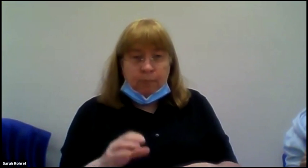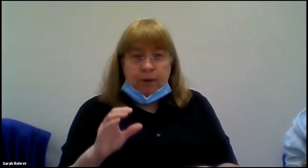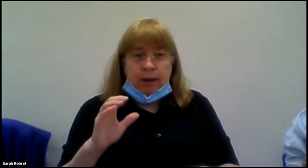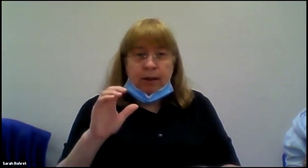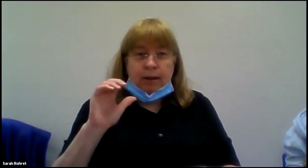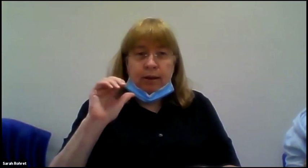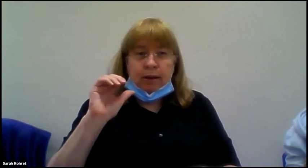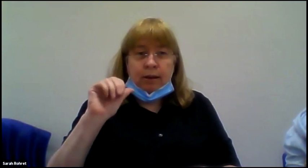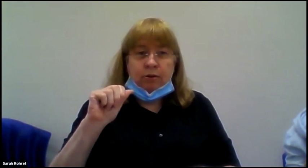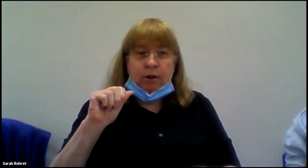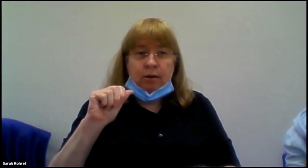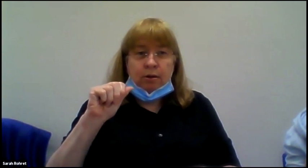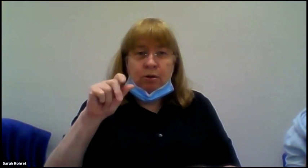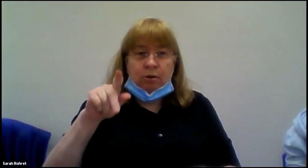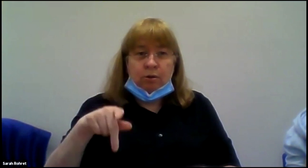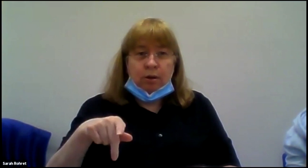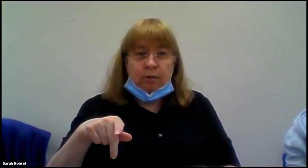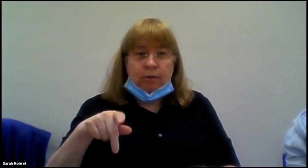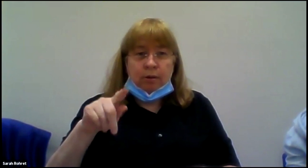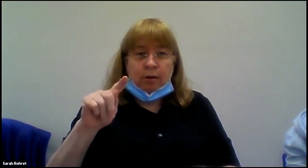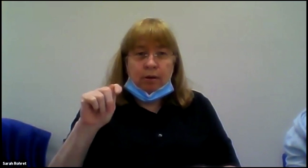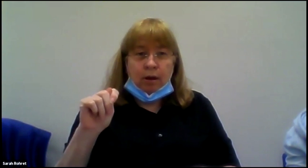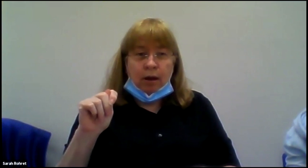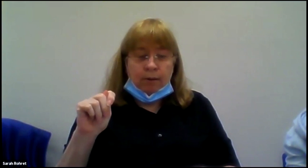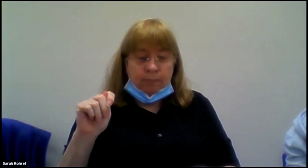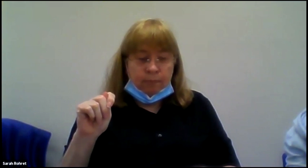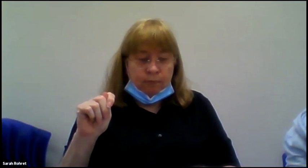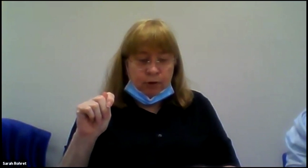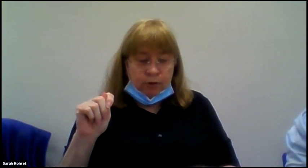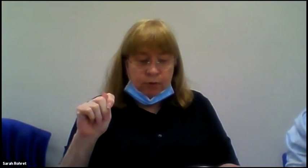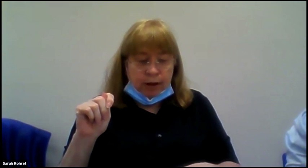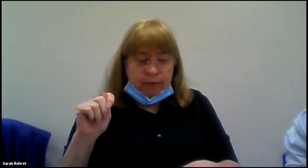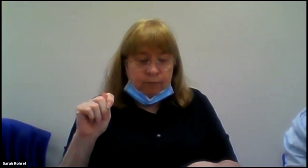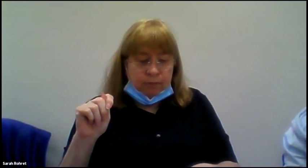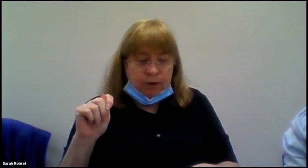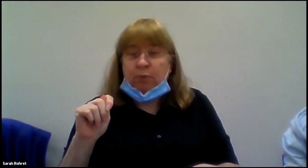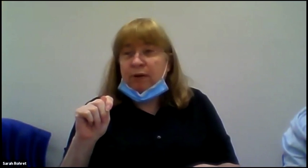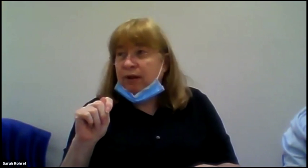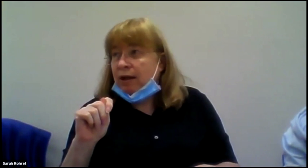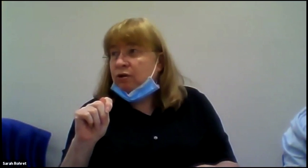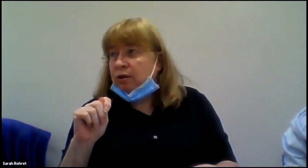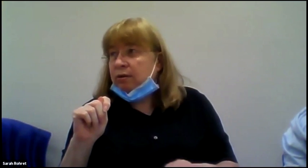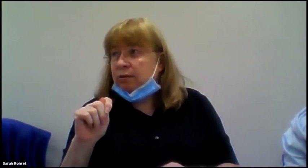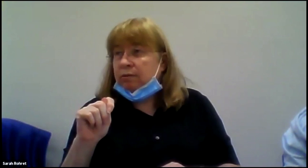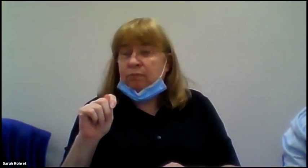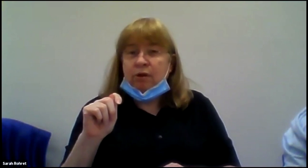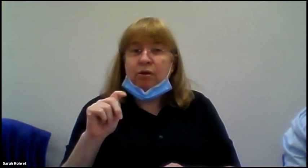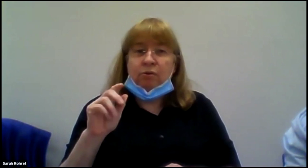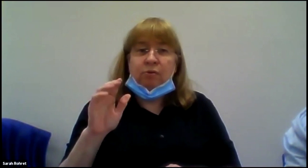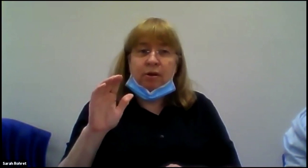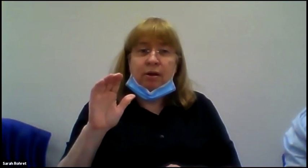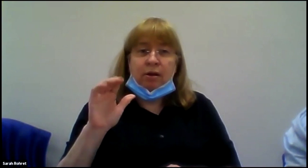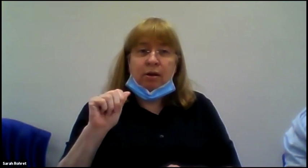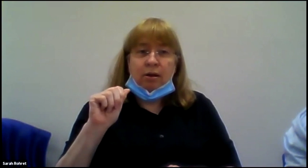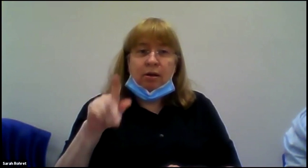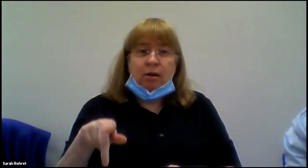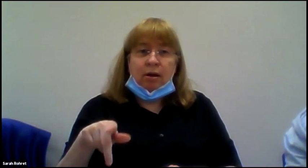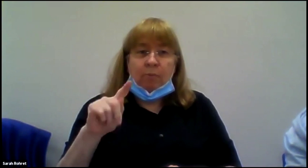Apartment is just your first, it's the abbreviation. Into